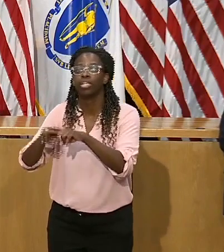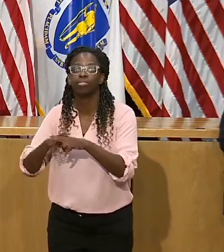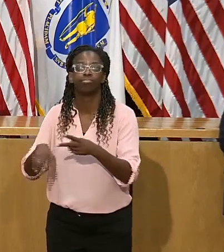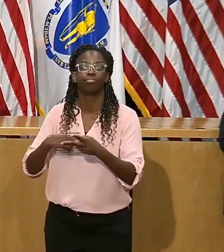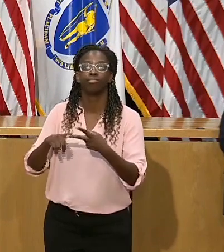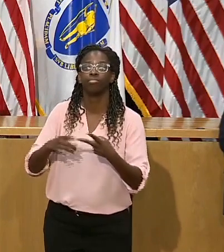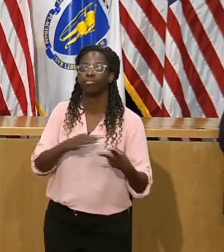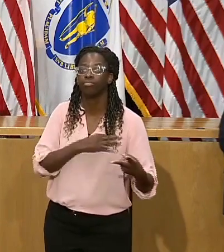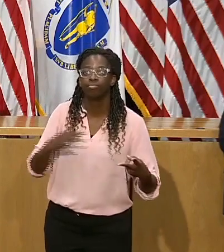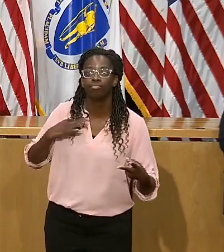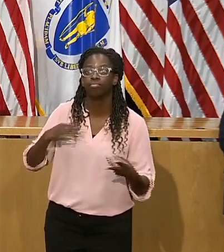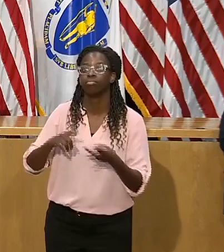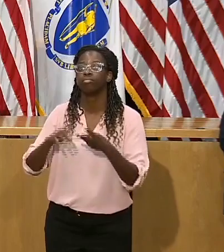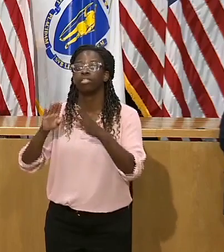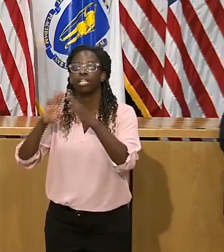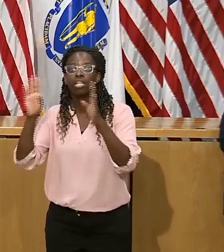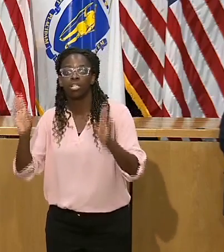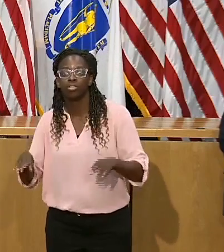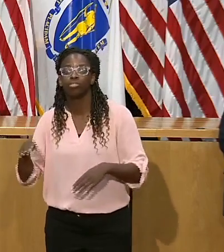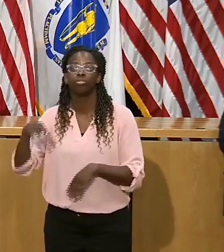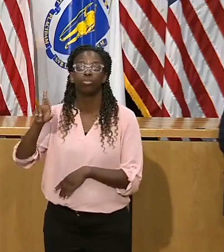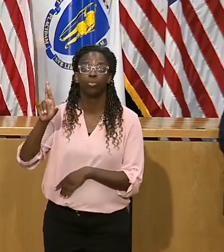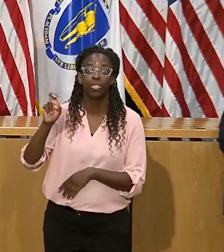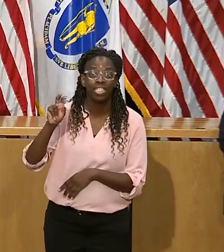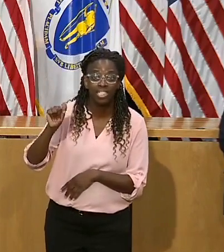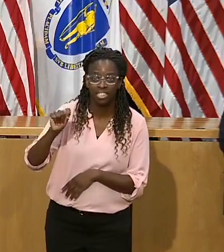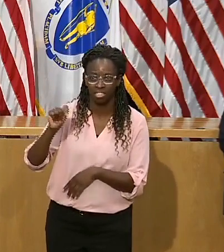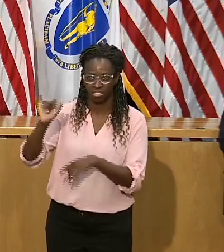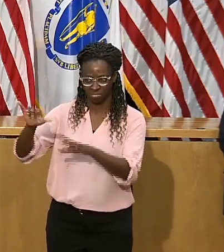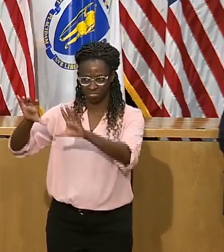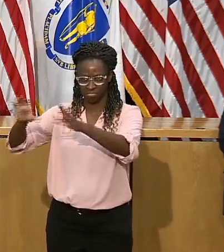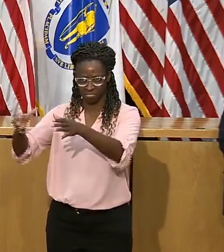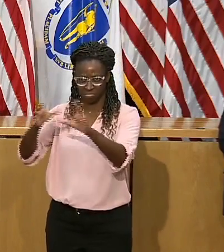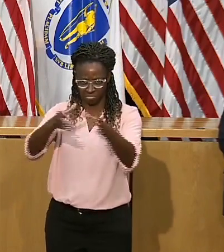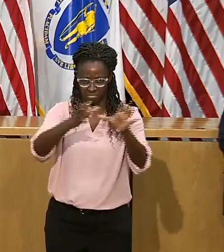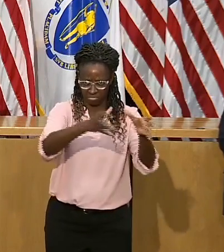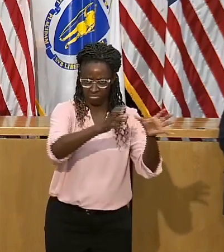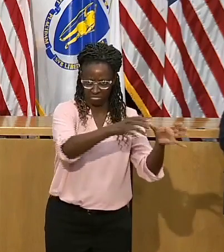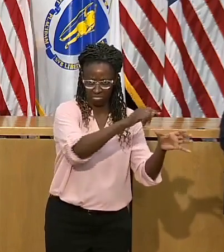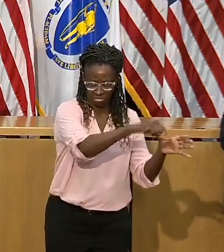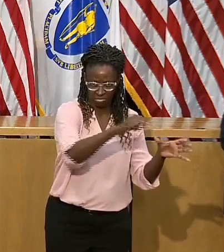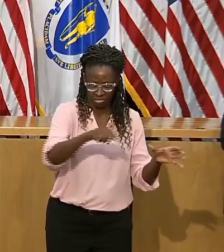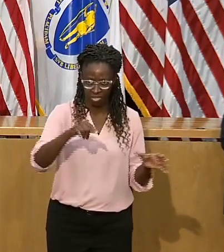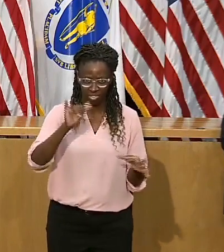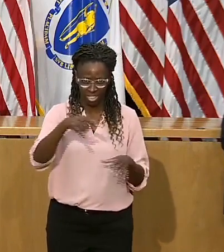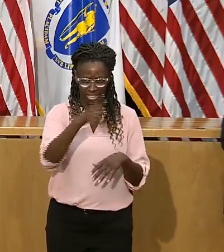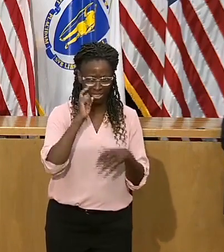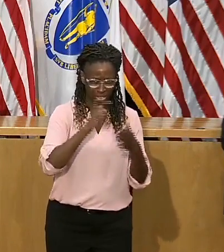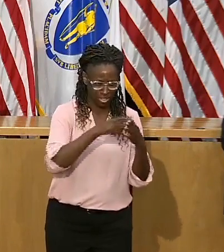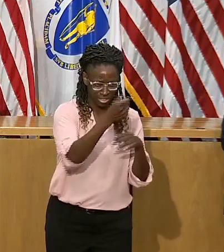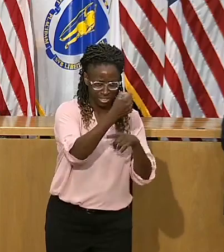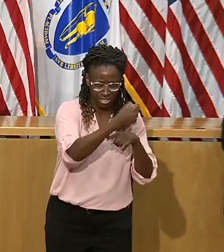neighborhood stabilization efforts to support revitalizing underutilized properties in urban downtowns,